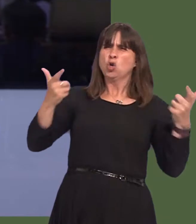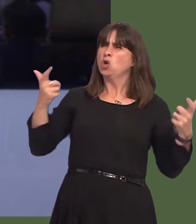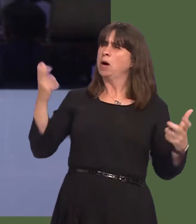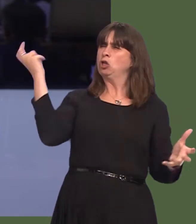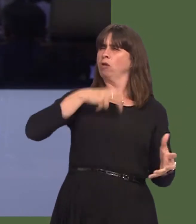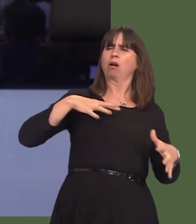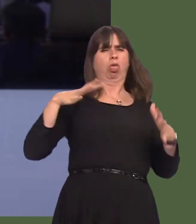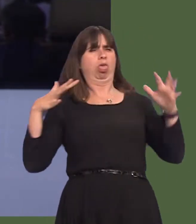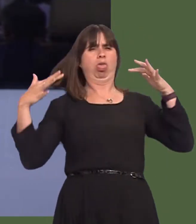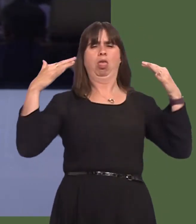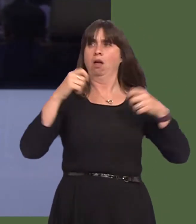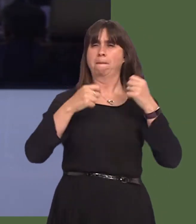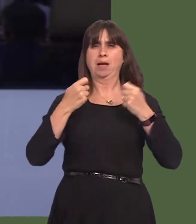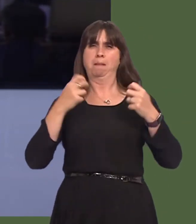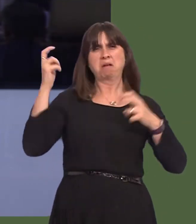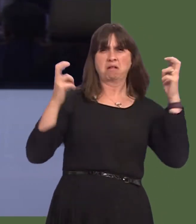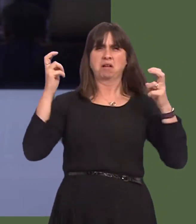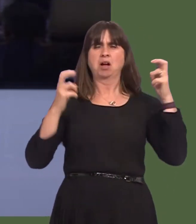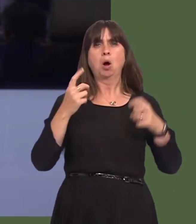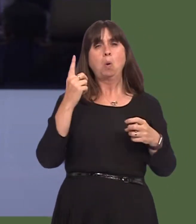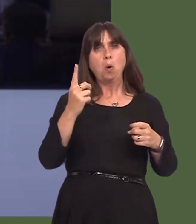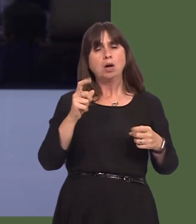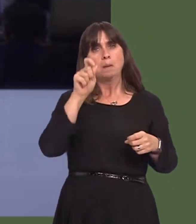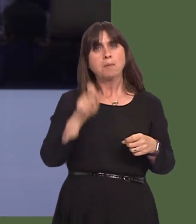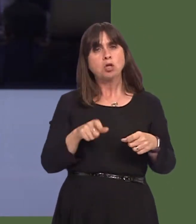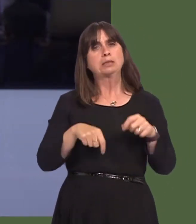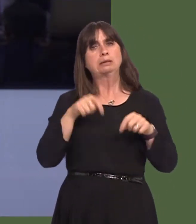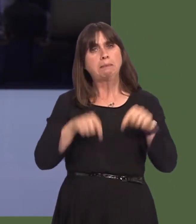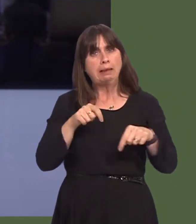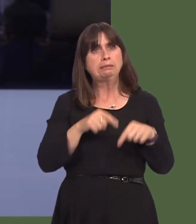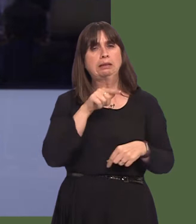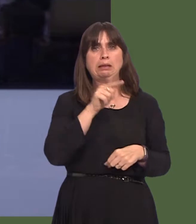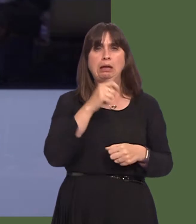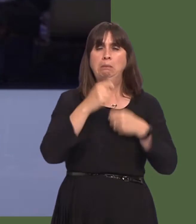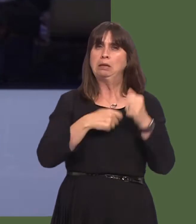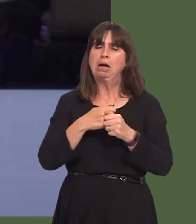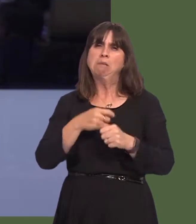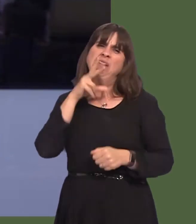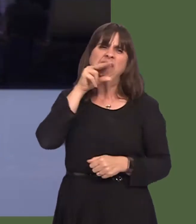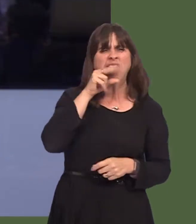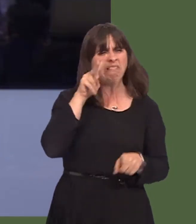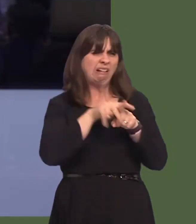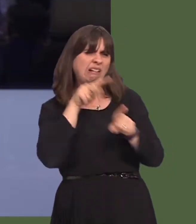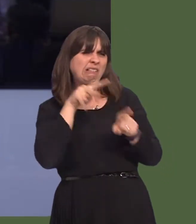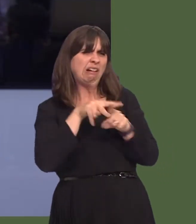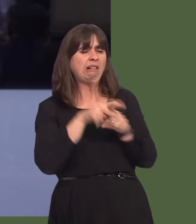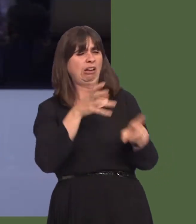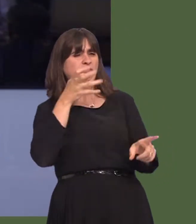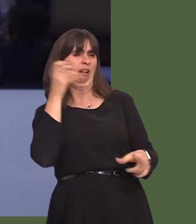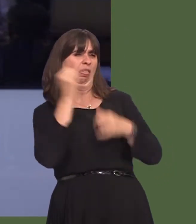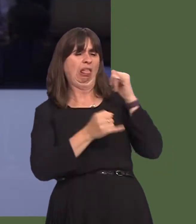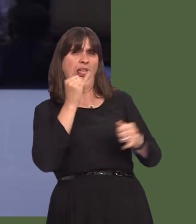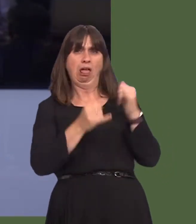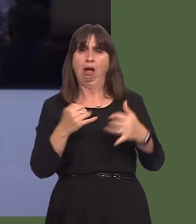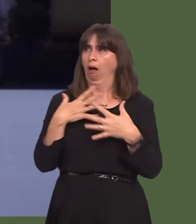other fans, which included a disabled person being subjected to a tirade of verbal abuse. Will the First